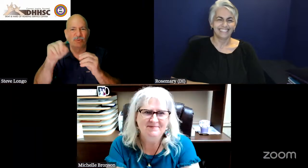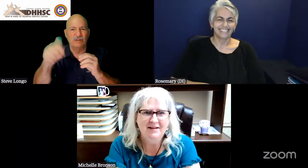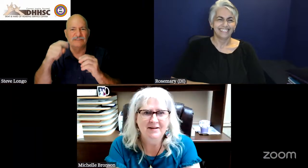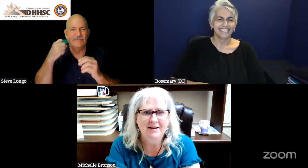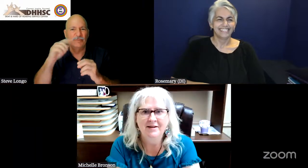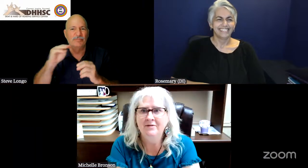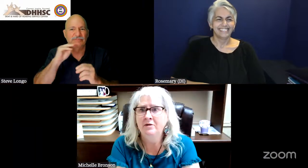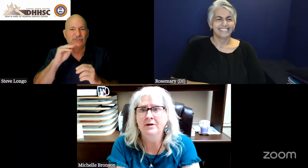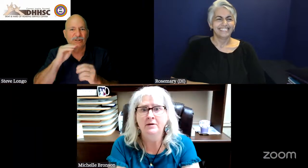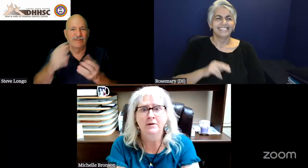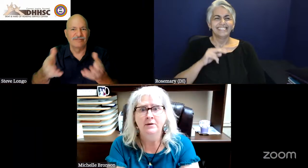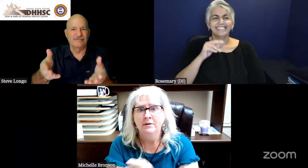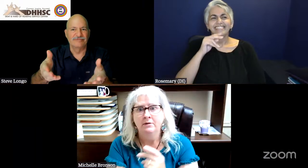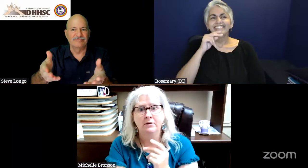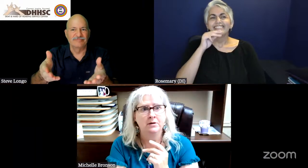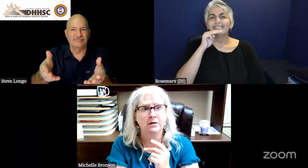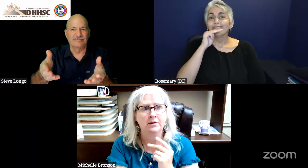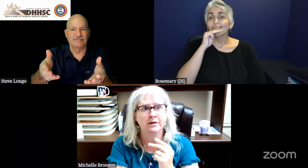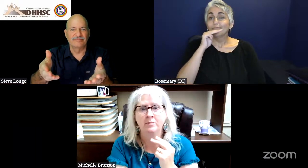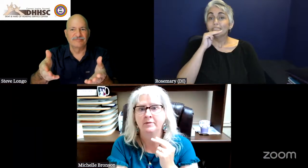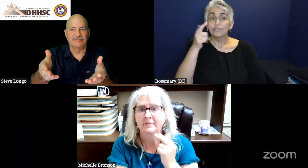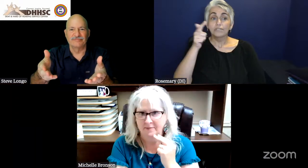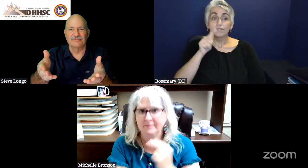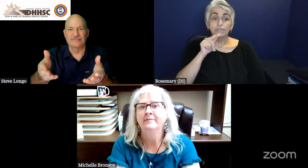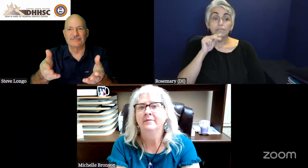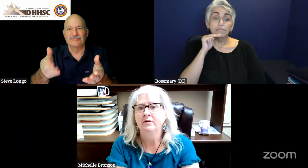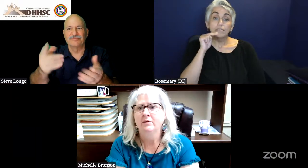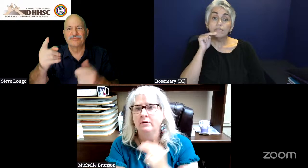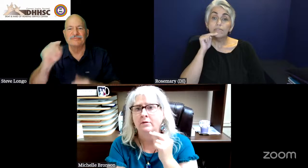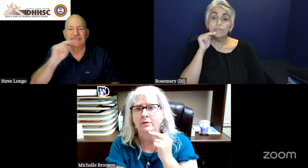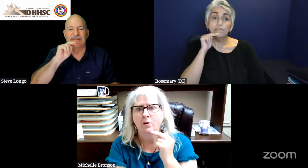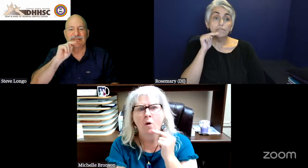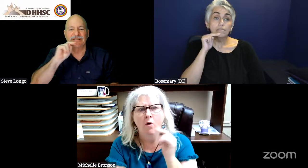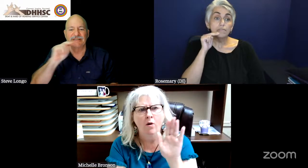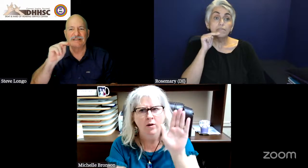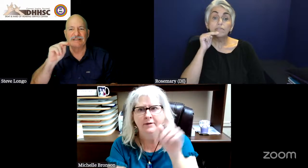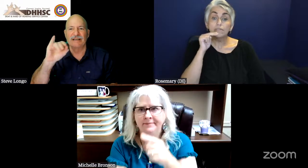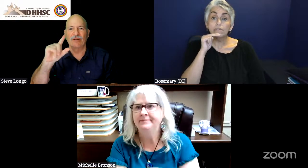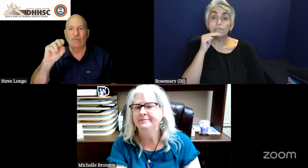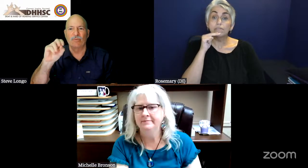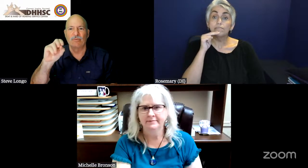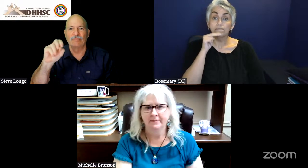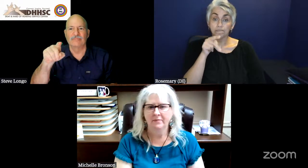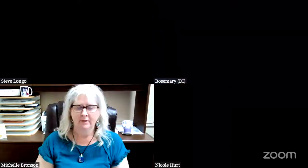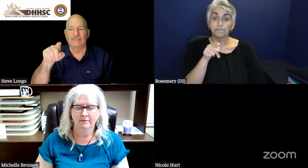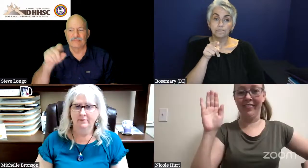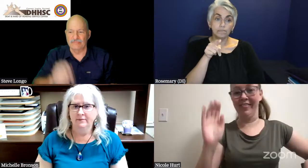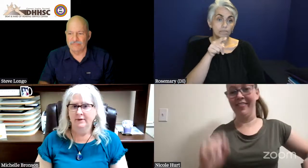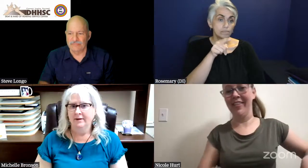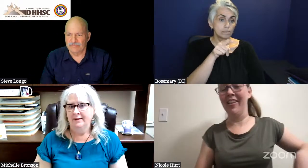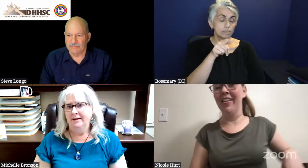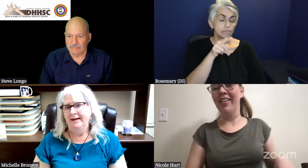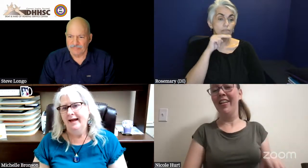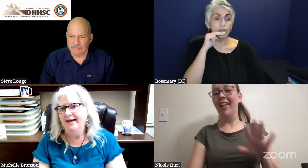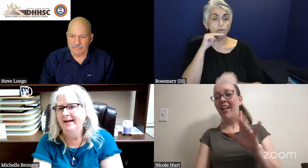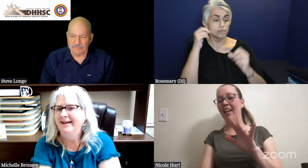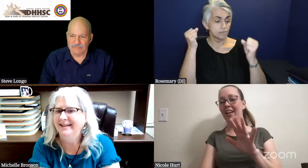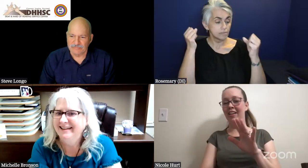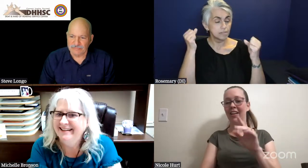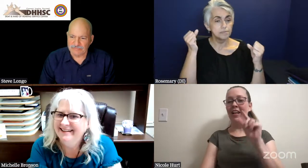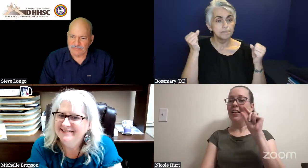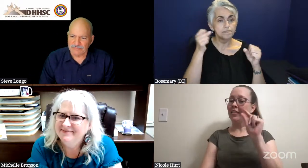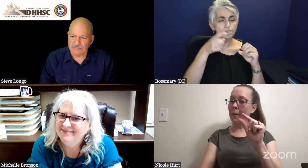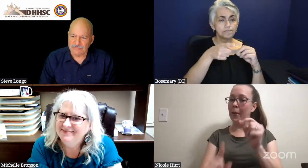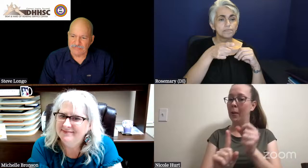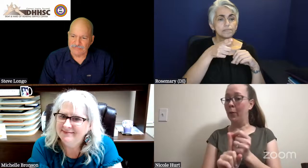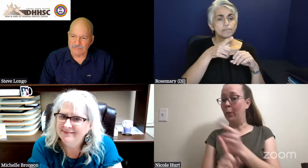Ha ha. And Michelle, Nicole might have something to say, says